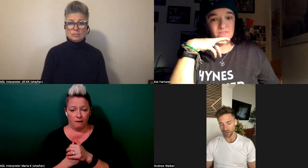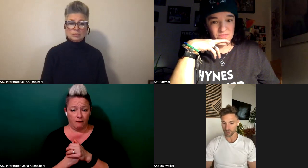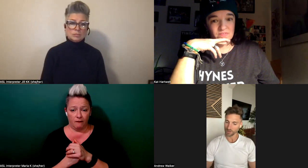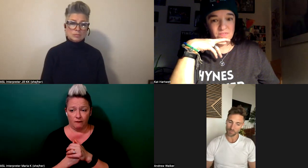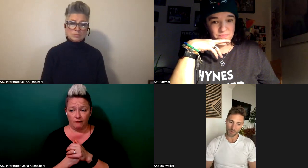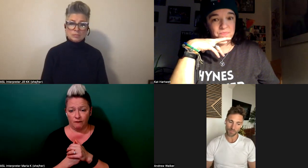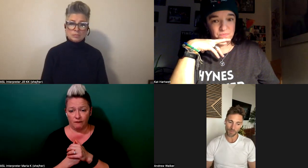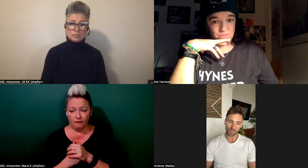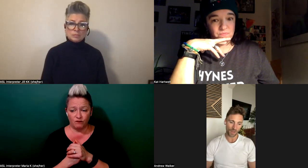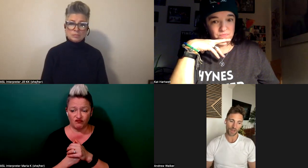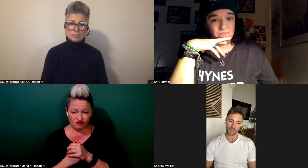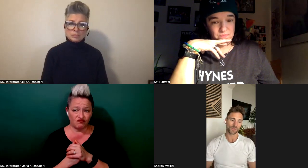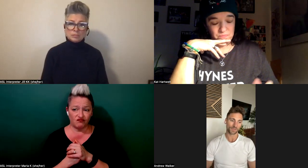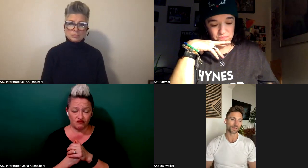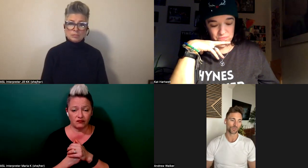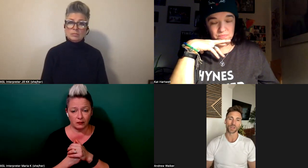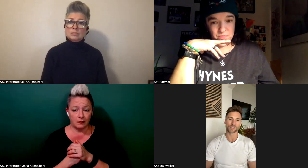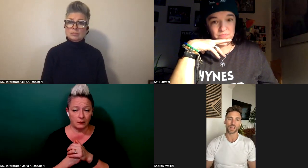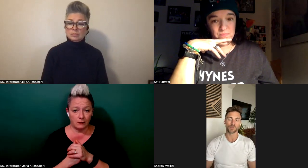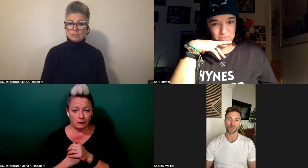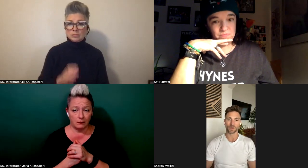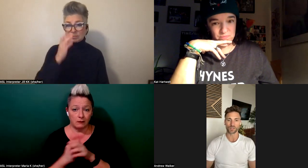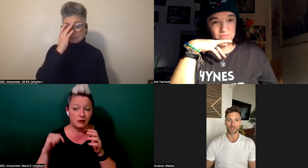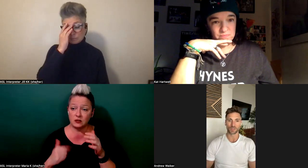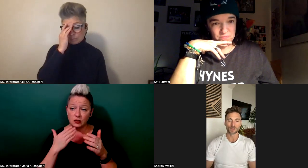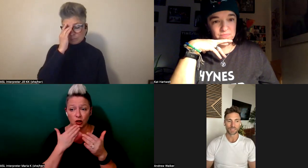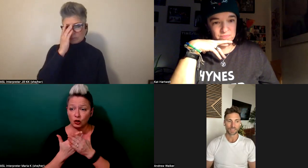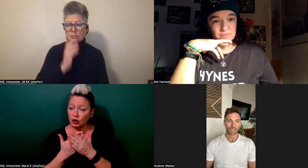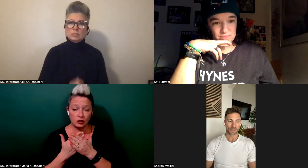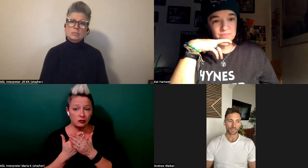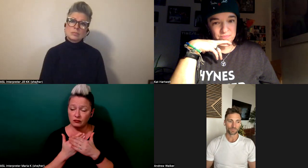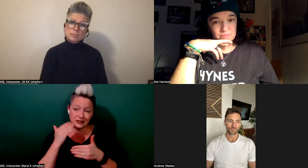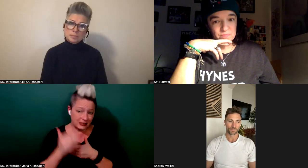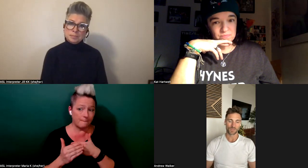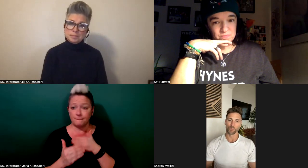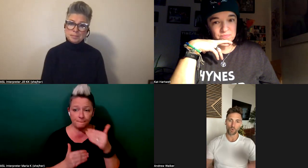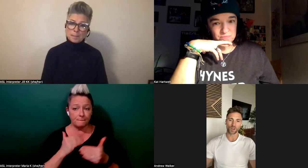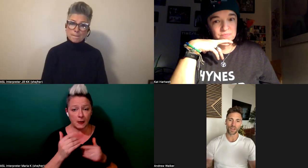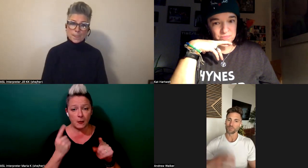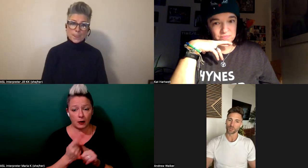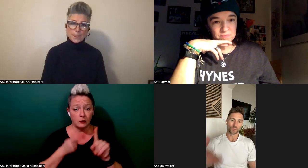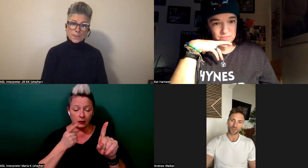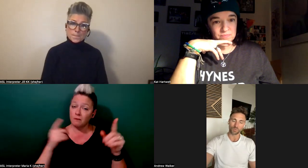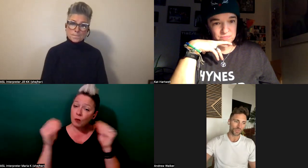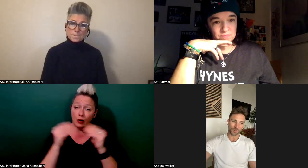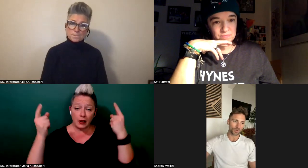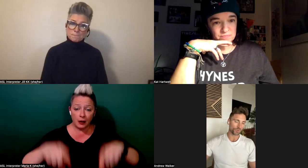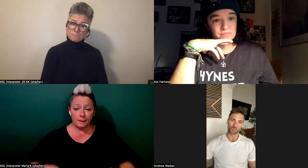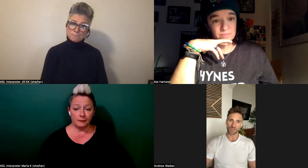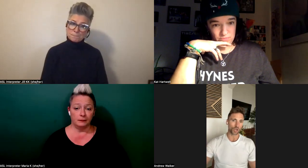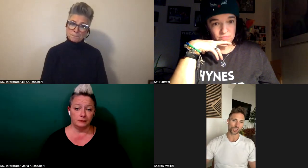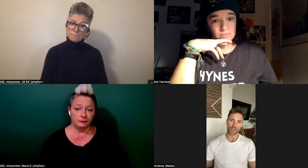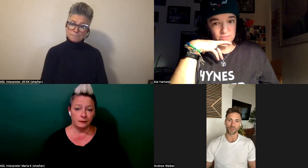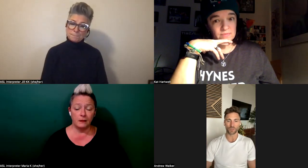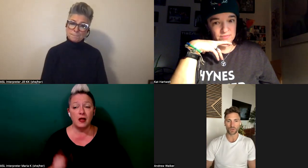look, I think this is a great step in the right direction, and there's more to come. Look, they are going to